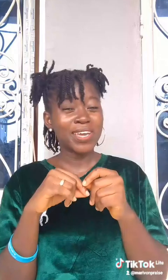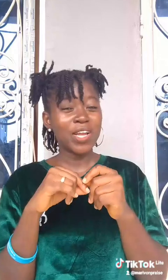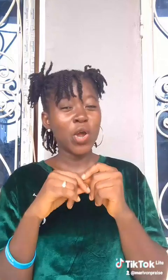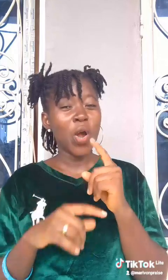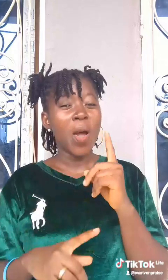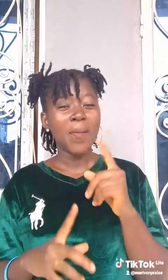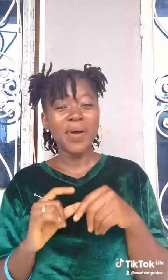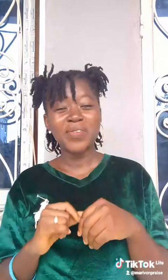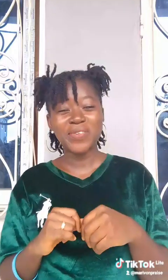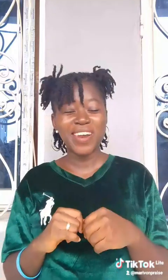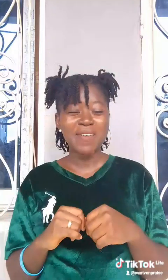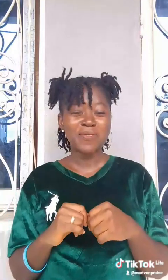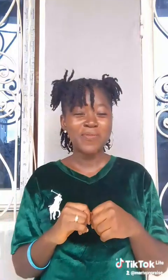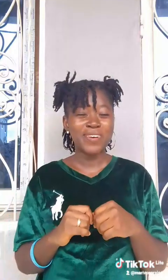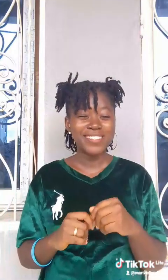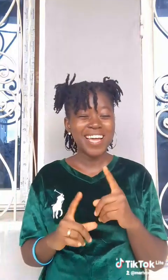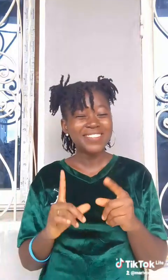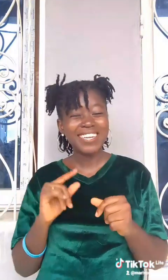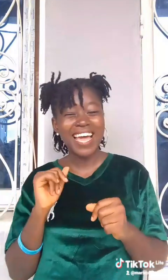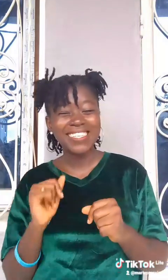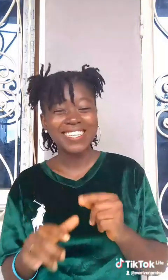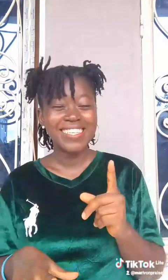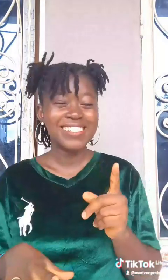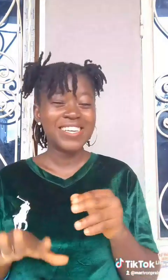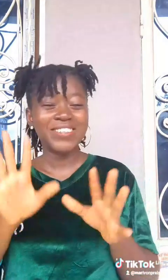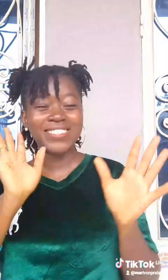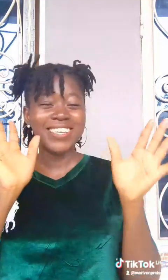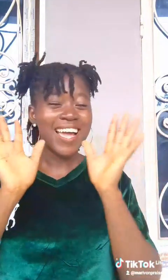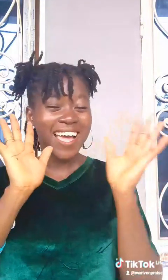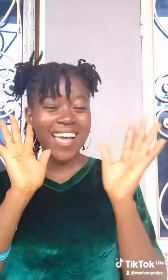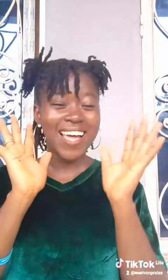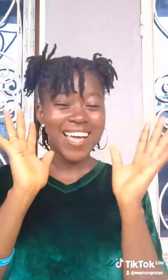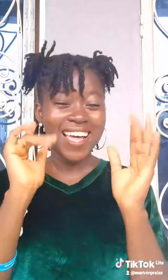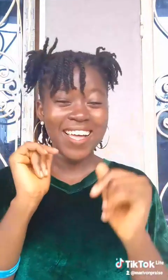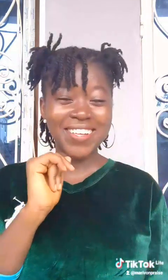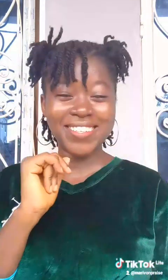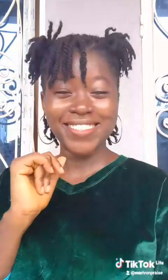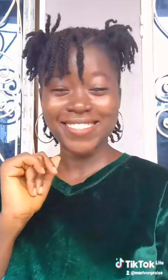educator, Marivon Agbo Praise. Have a nice day. See you. Ciao.